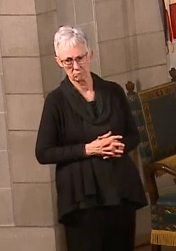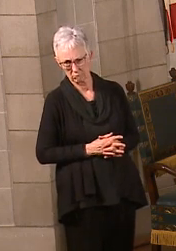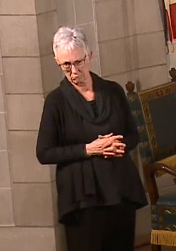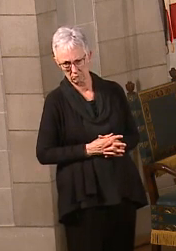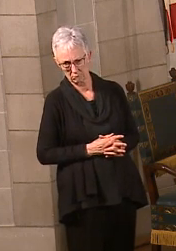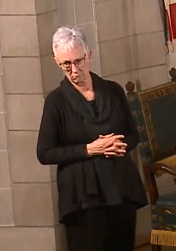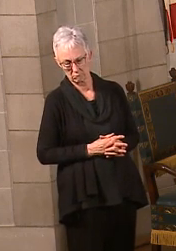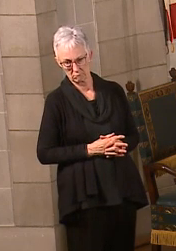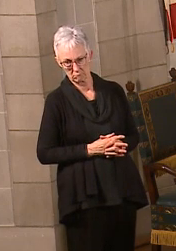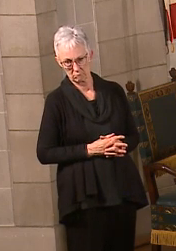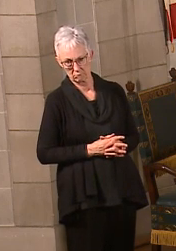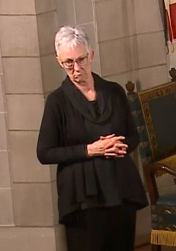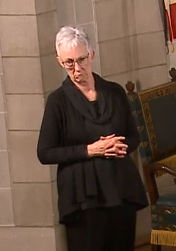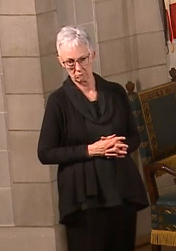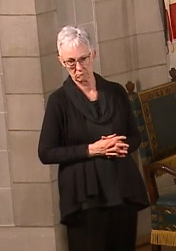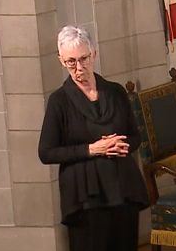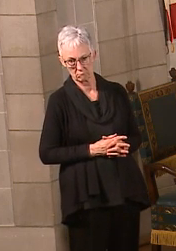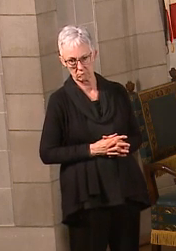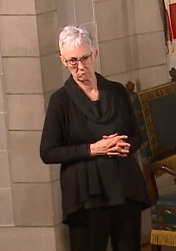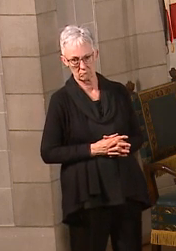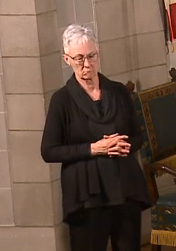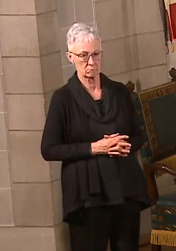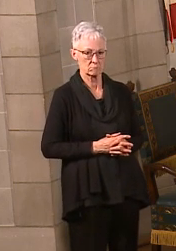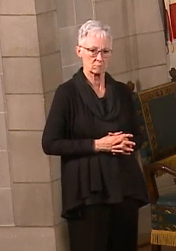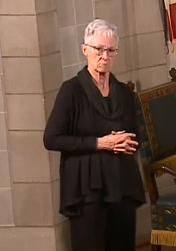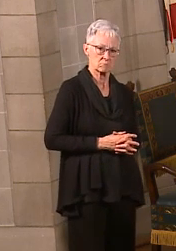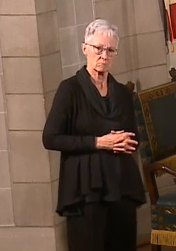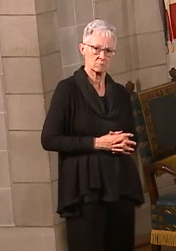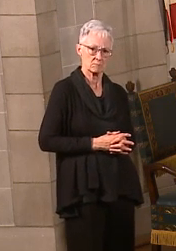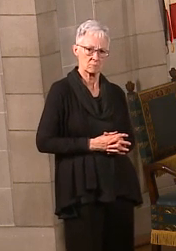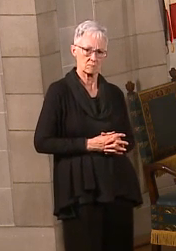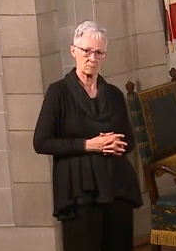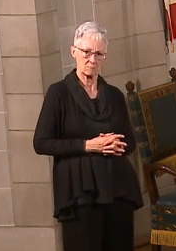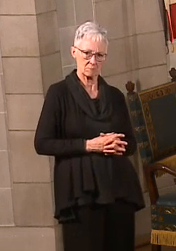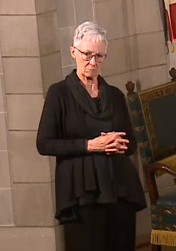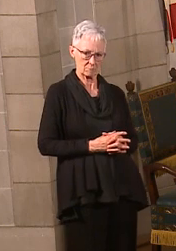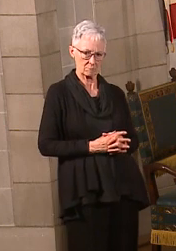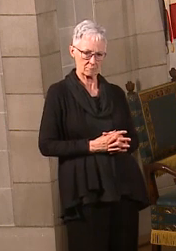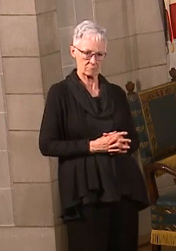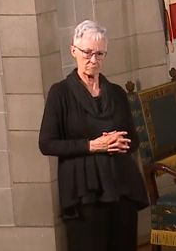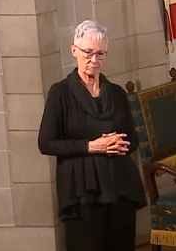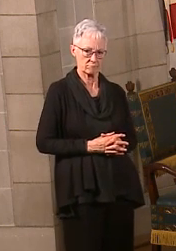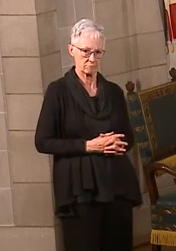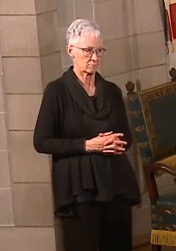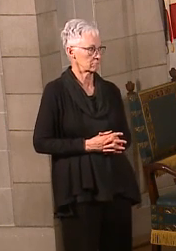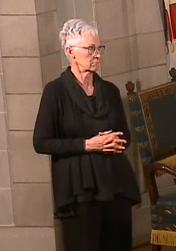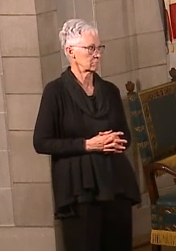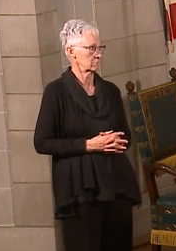allowed pharmacists to conduct coronavirus testing. One, is this something that you're thinking about implementing